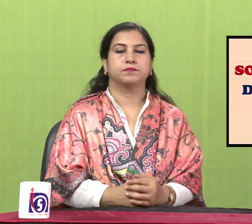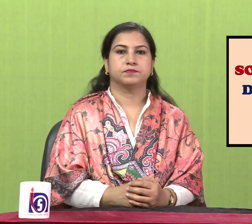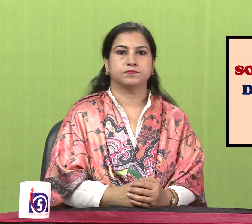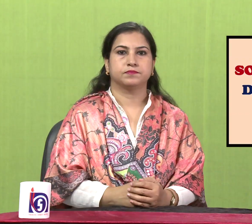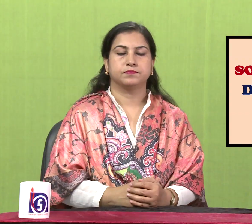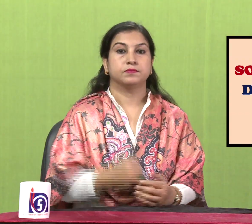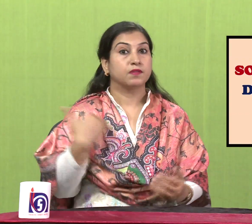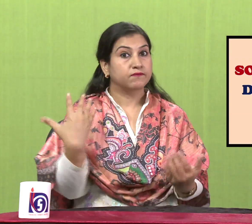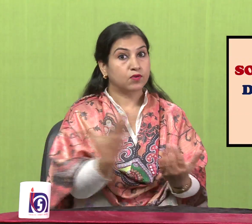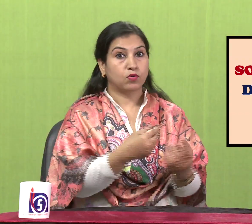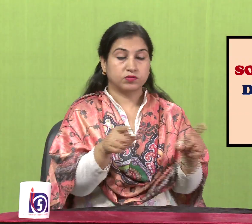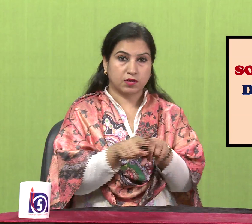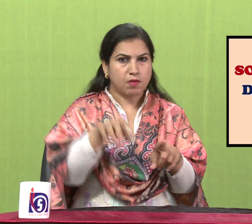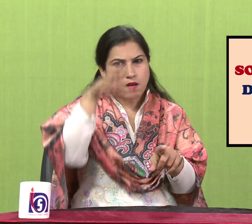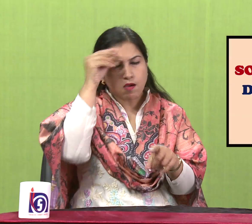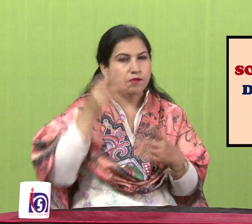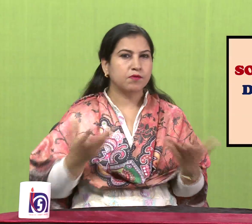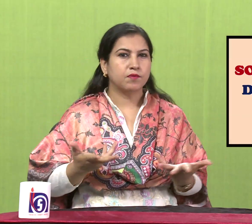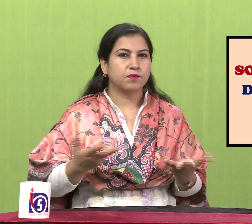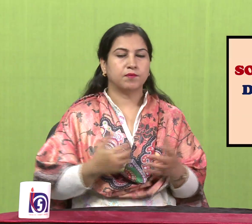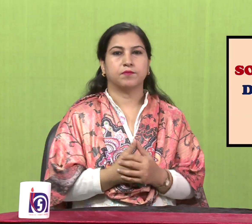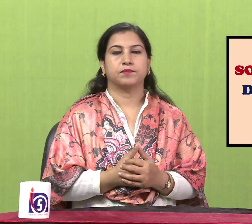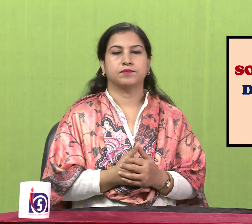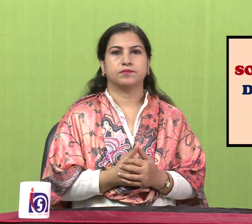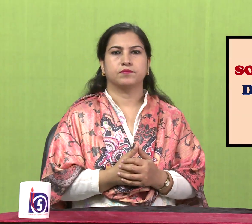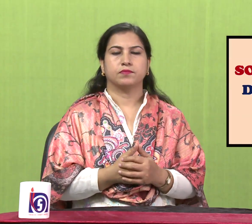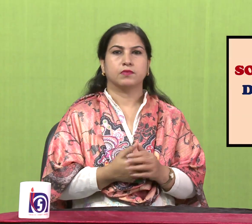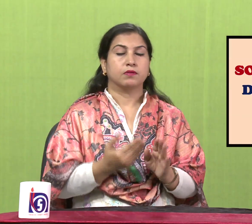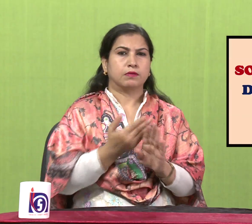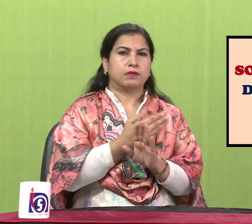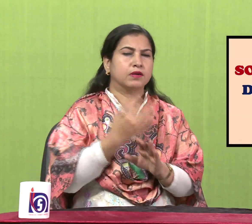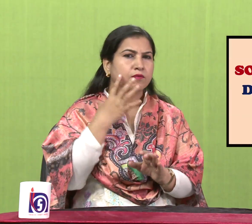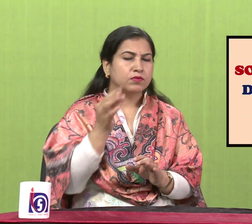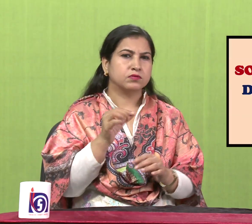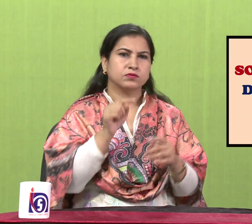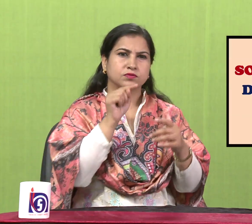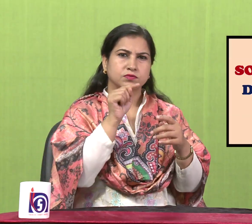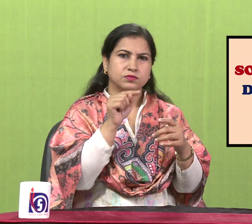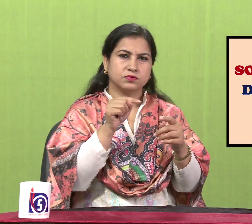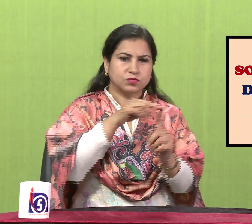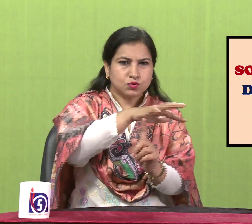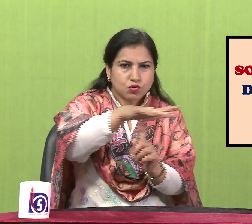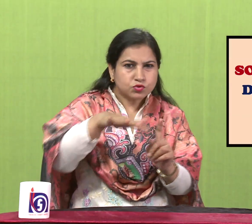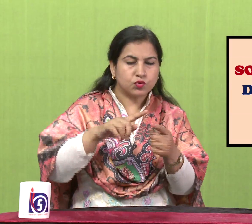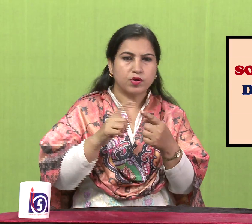We also learn about the condition of socio-economic development in the country.